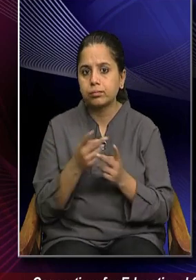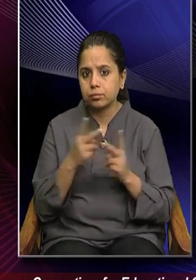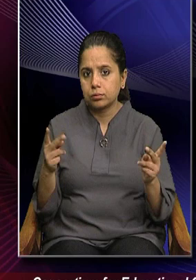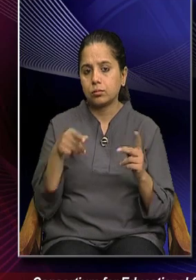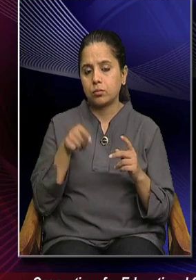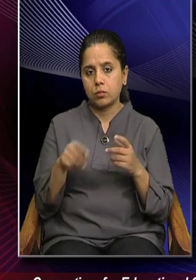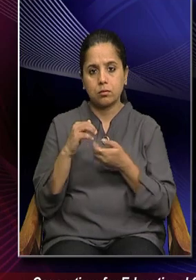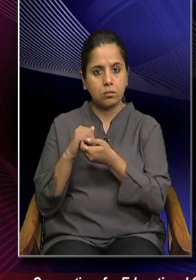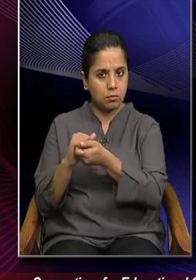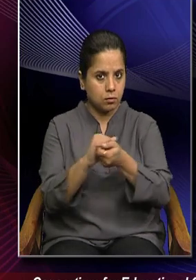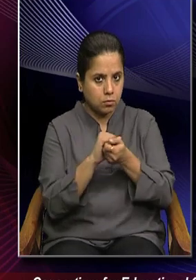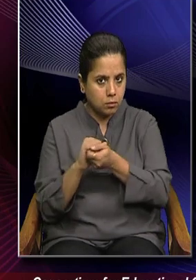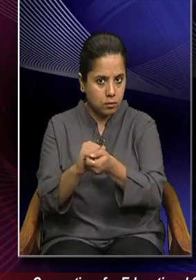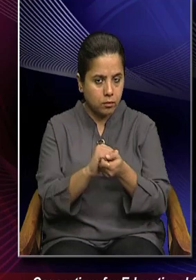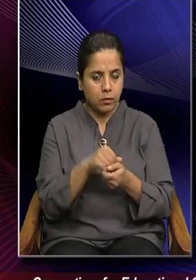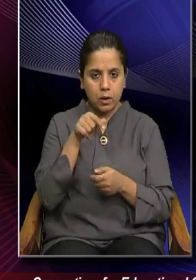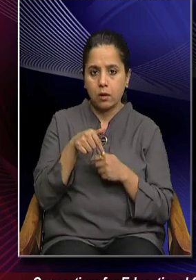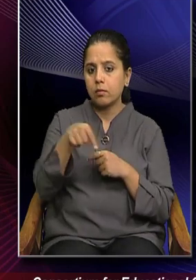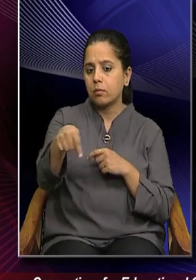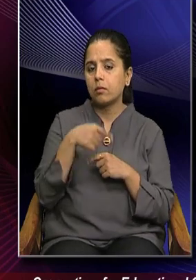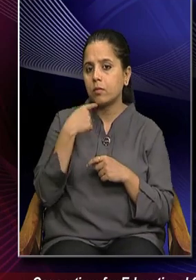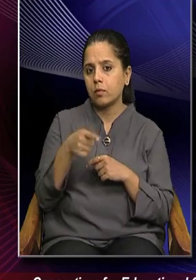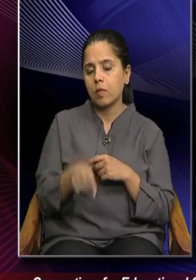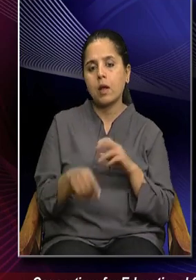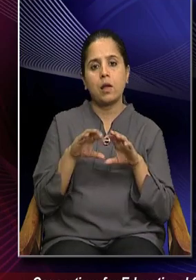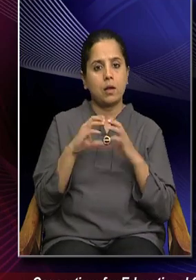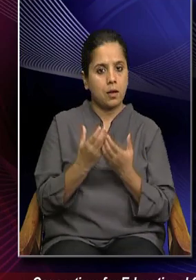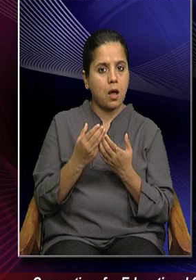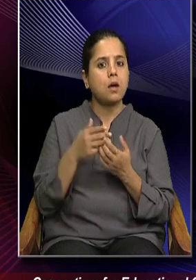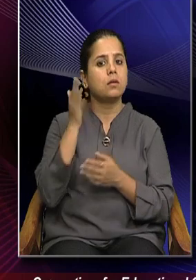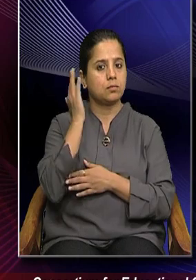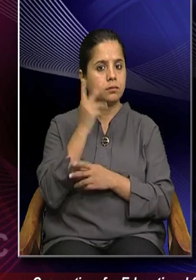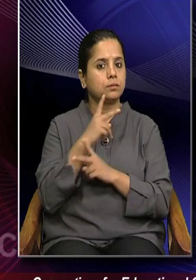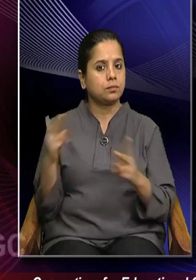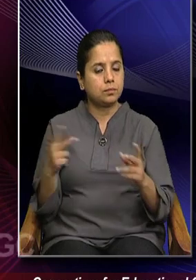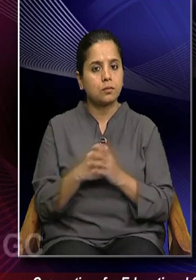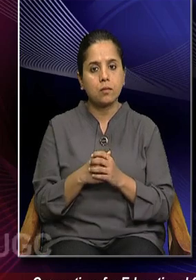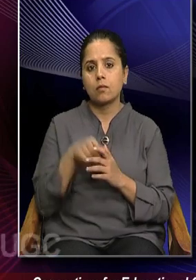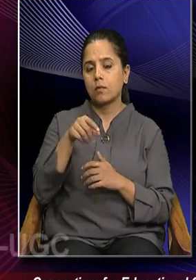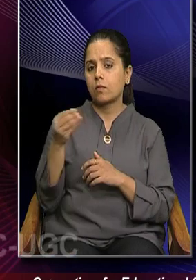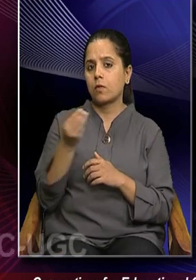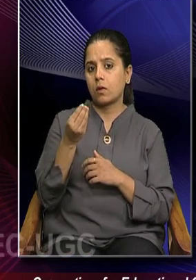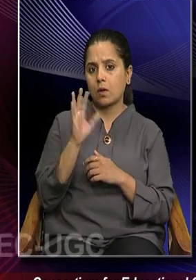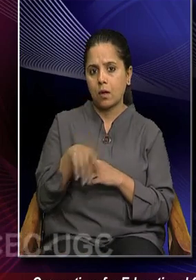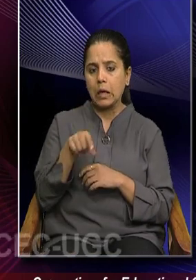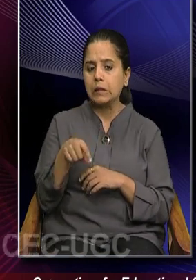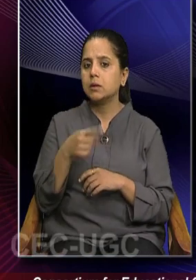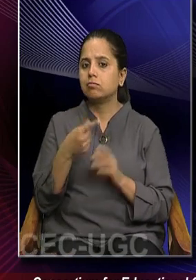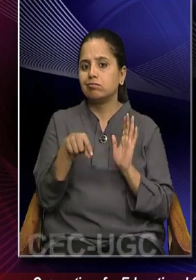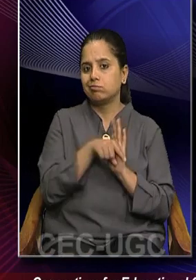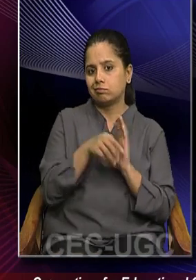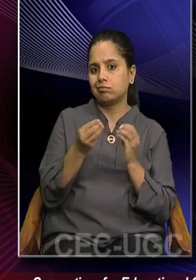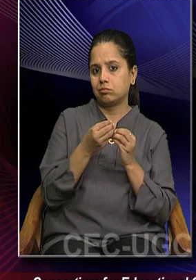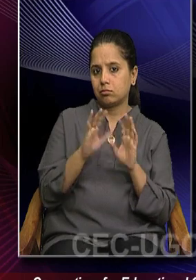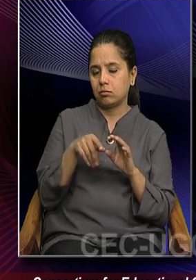the collaboration during in the class sessions. There are certain disadvantages of the